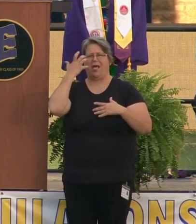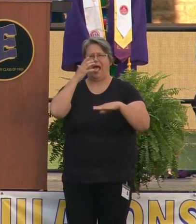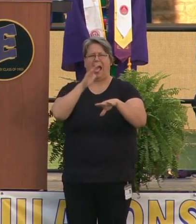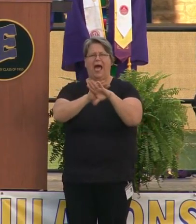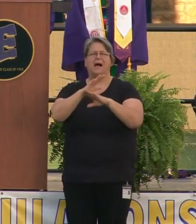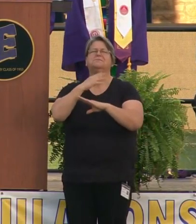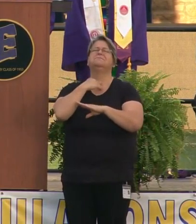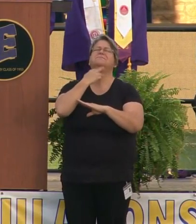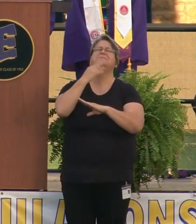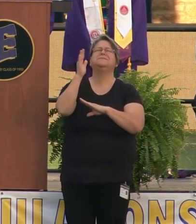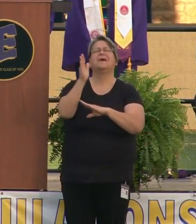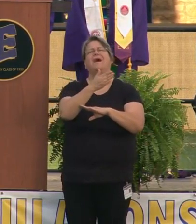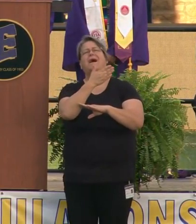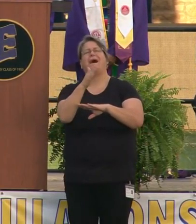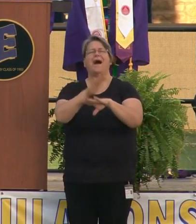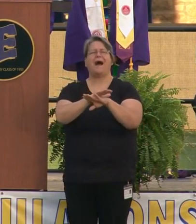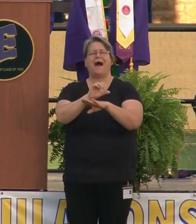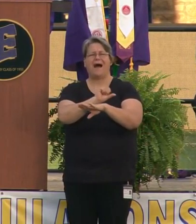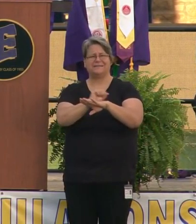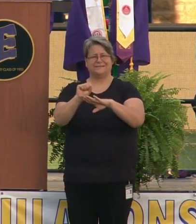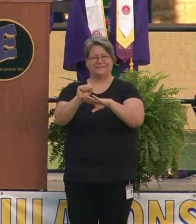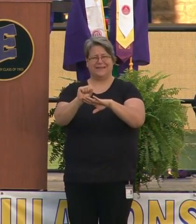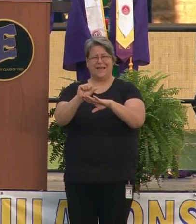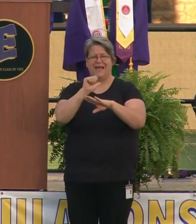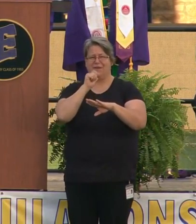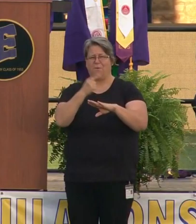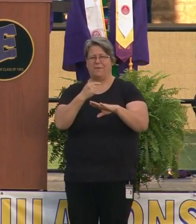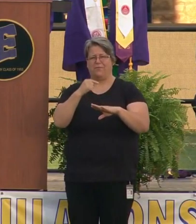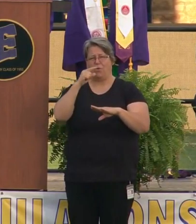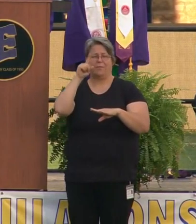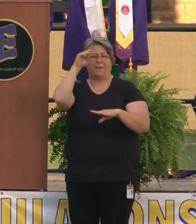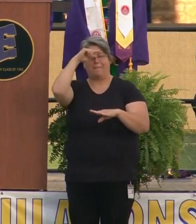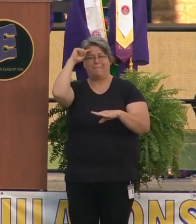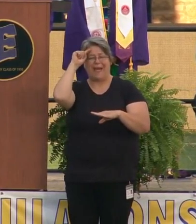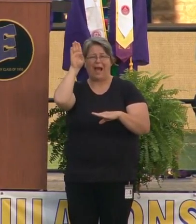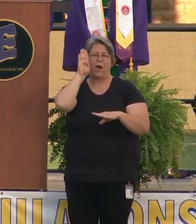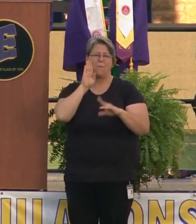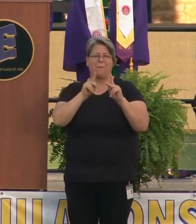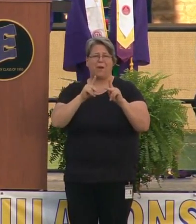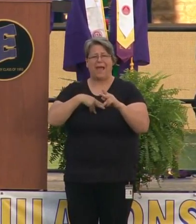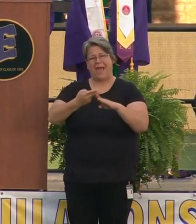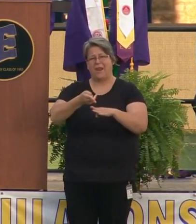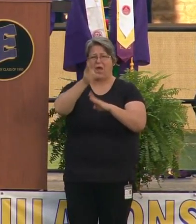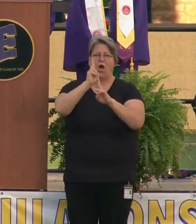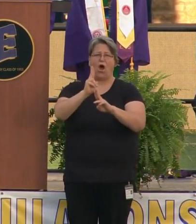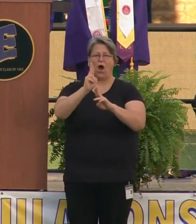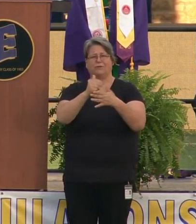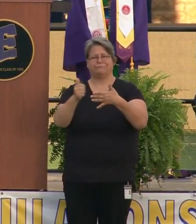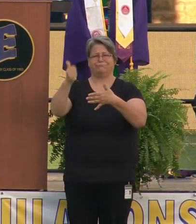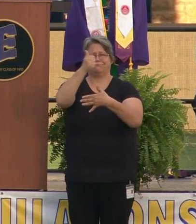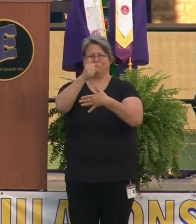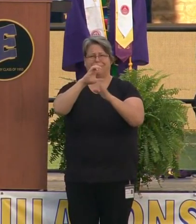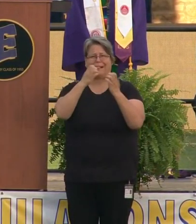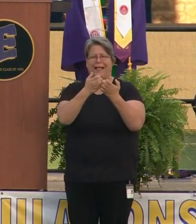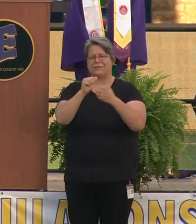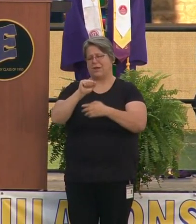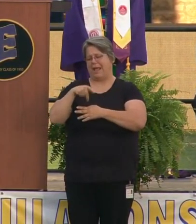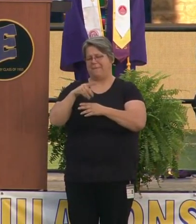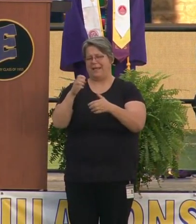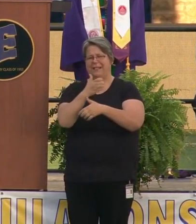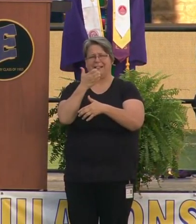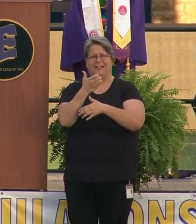stage, and students who never shied away from being the only Black or Brown student in an honors or AP class. We celebrate those who did